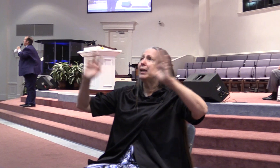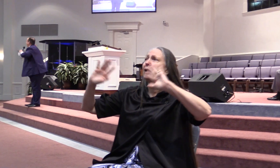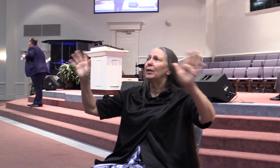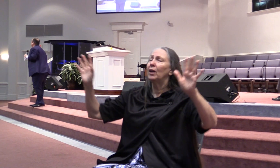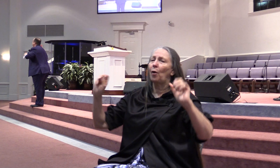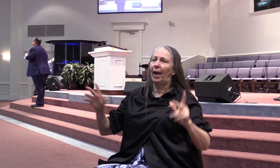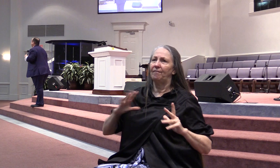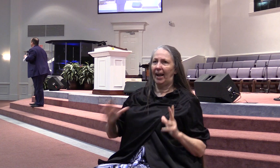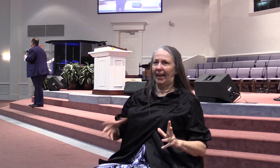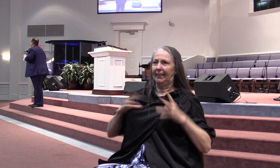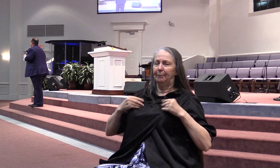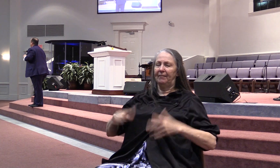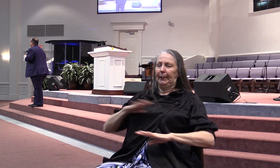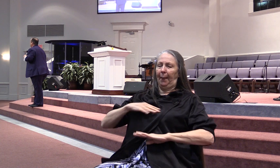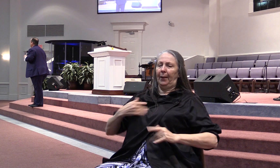okay, I'm good.